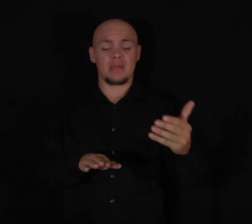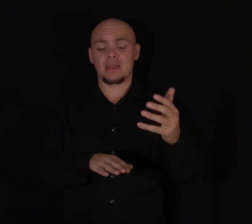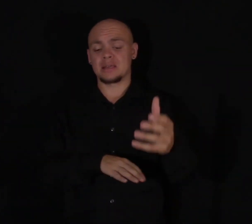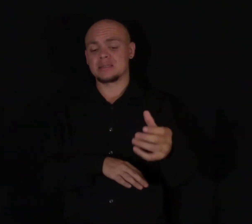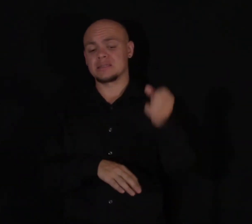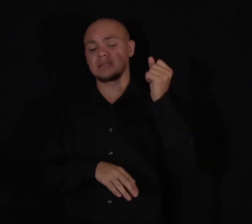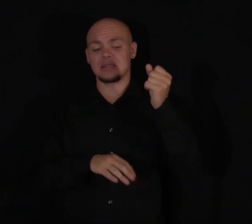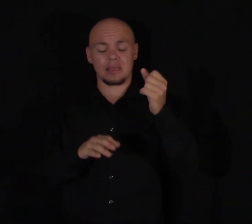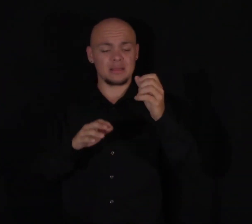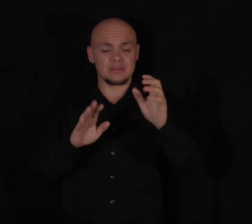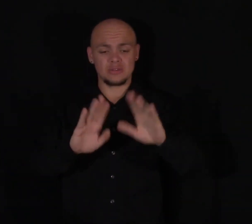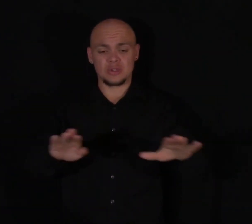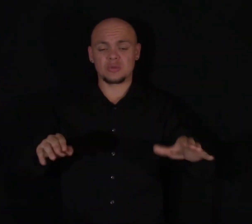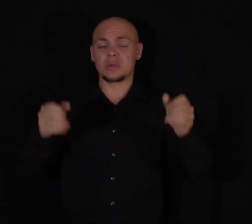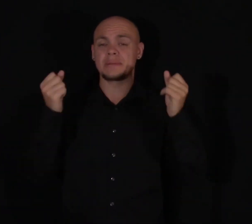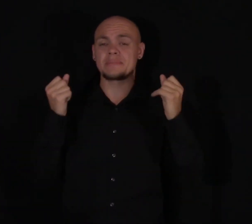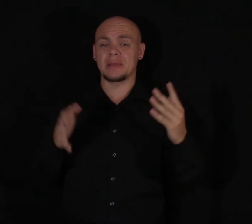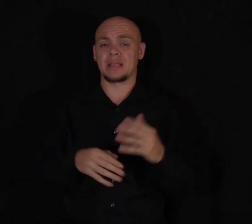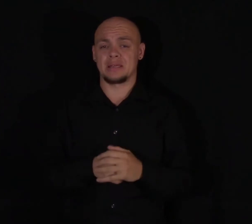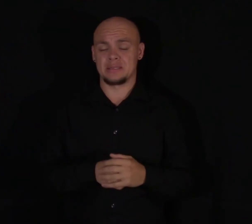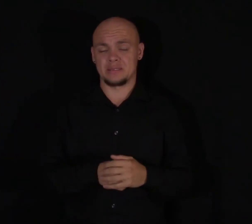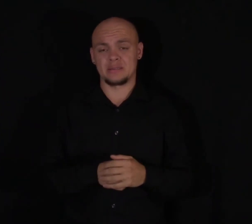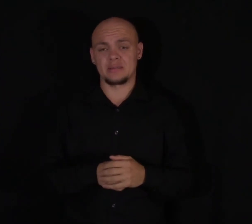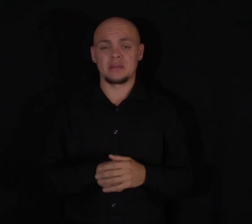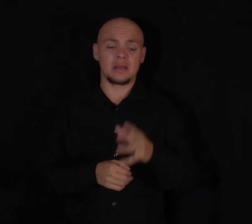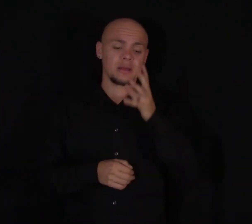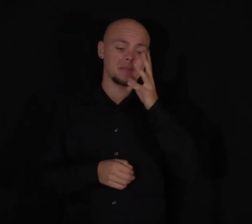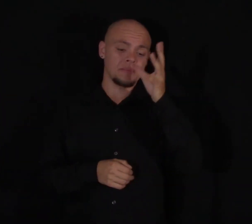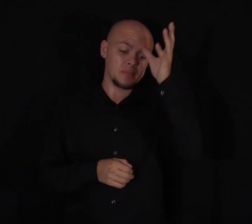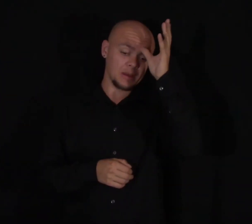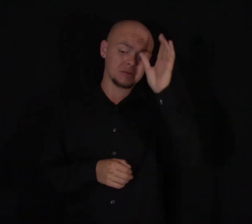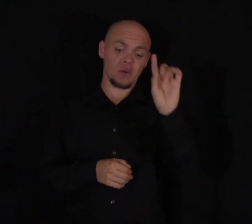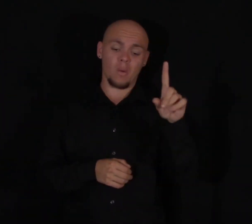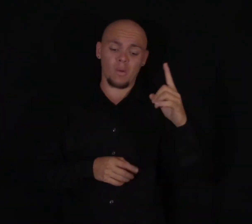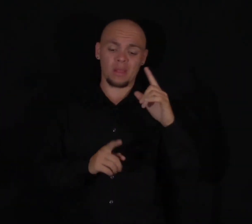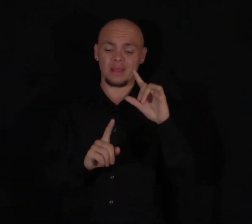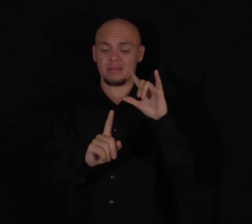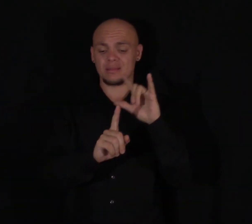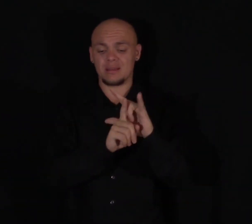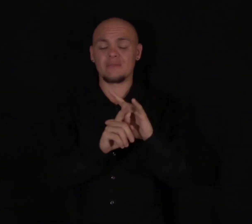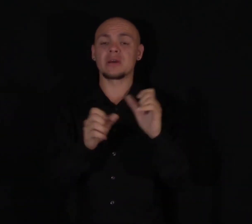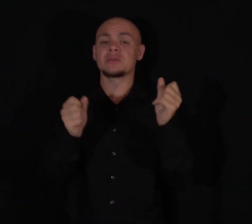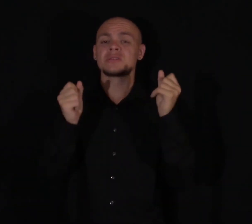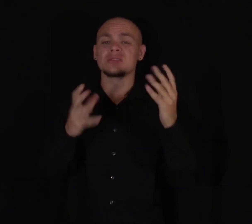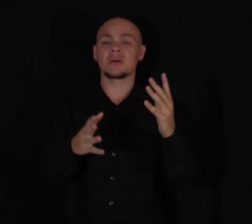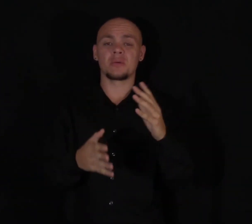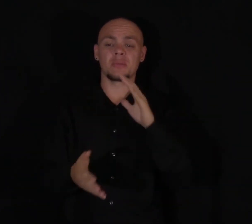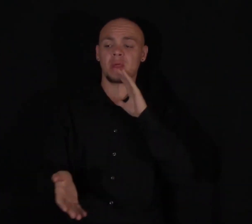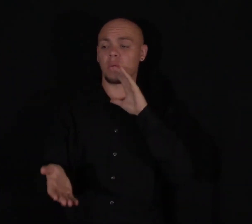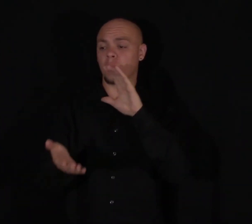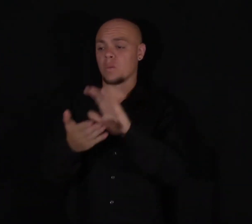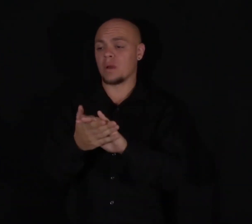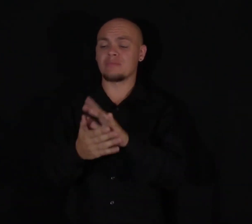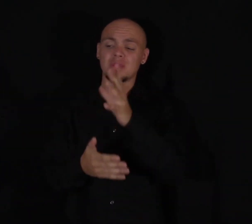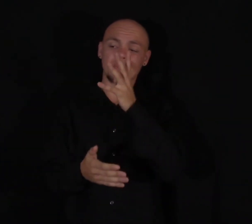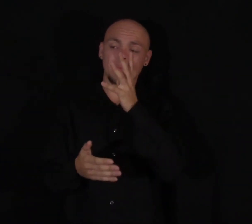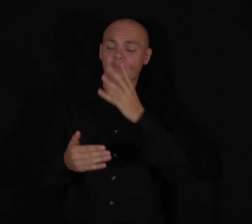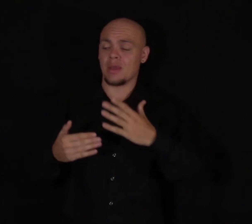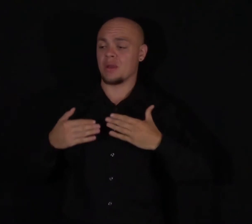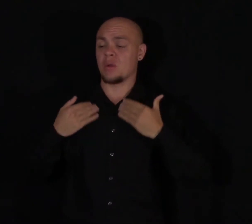children, the only hopes of their doting parents. How many brides and youthful lovers have been one day in the bloom of